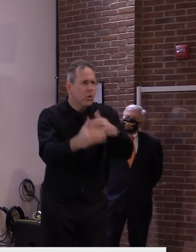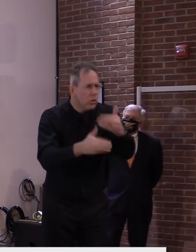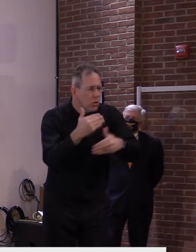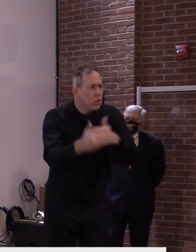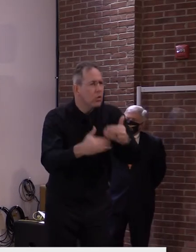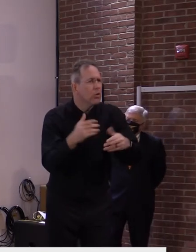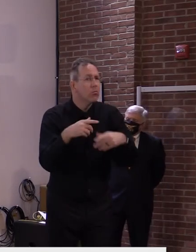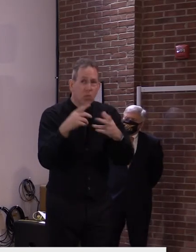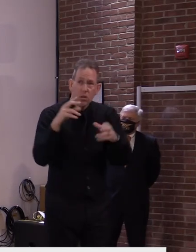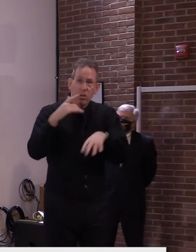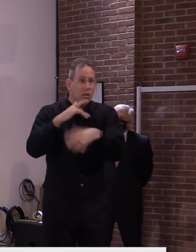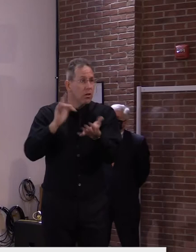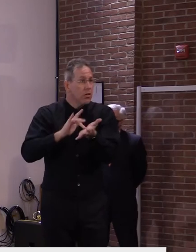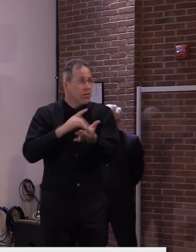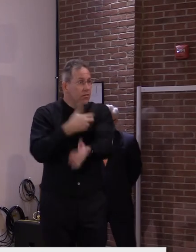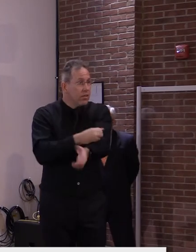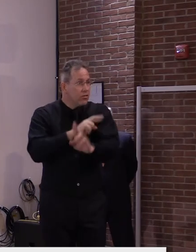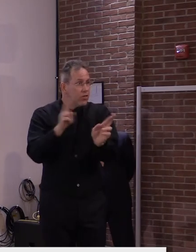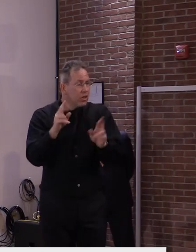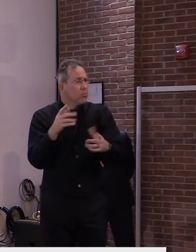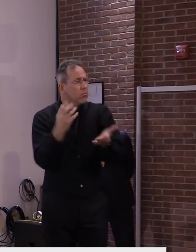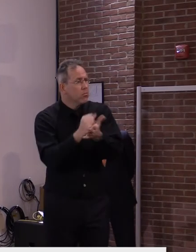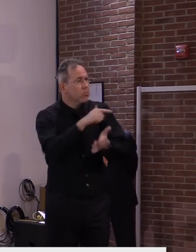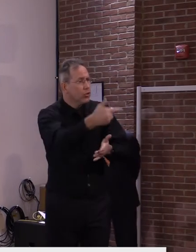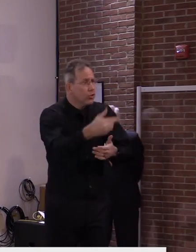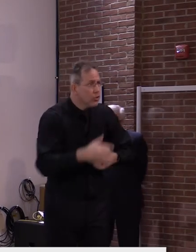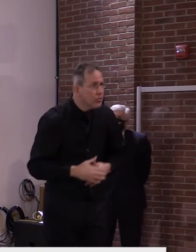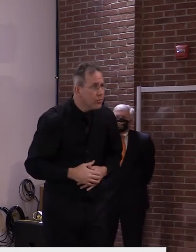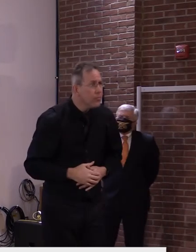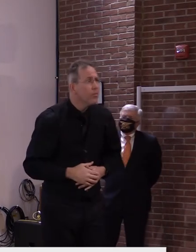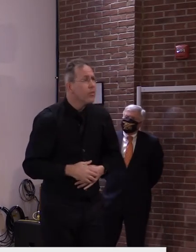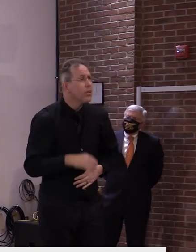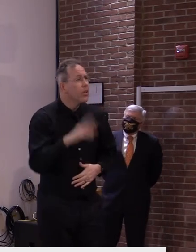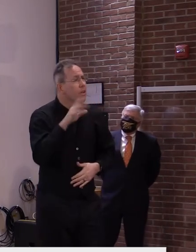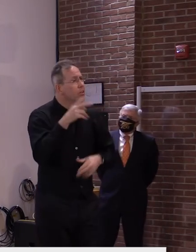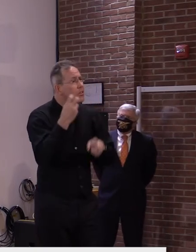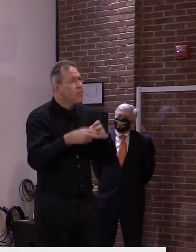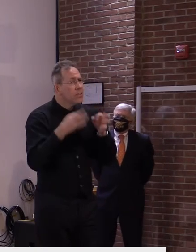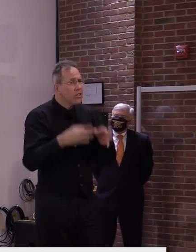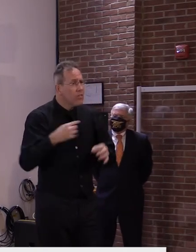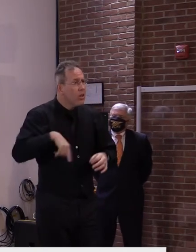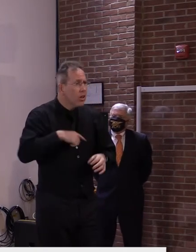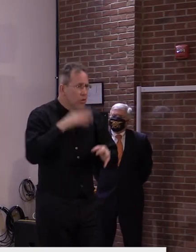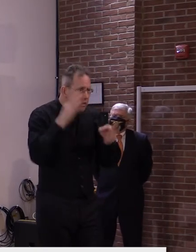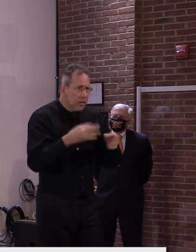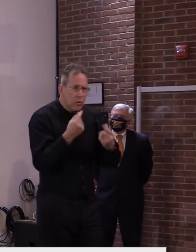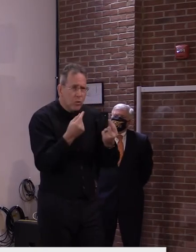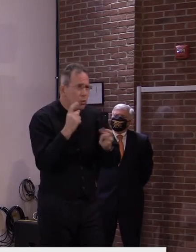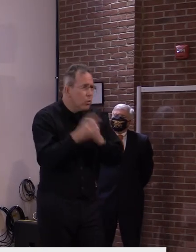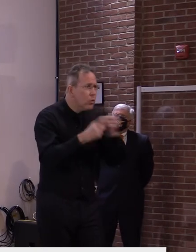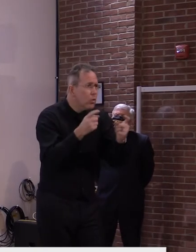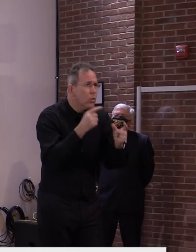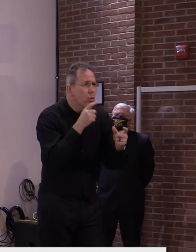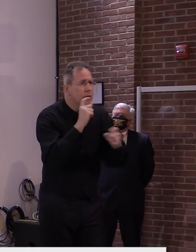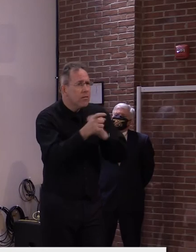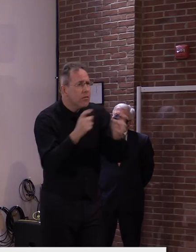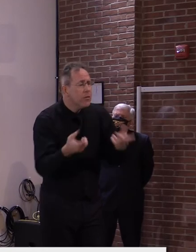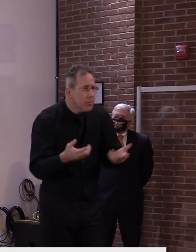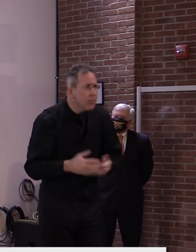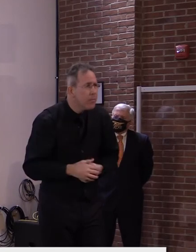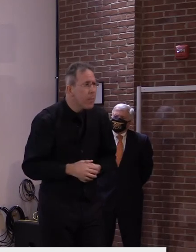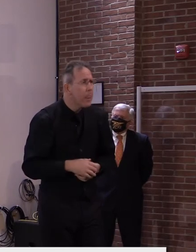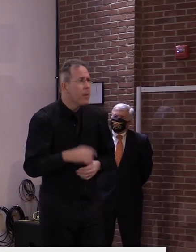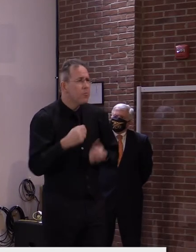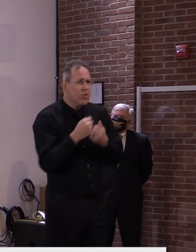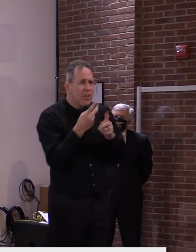hard decisions that all clinicians are making every day during the pandemic about how to manage their patients